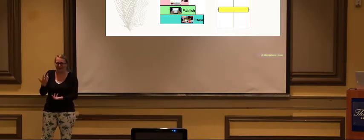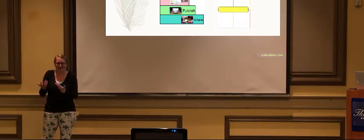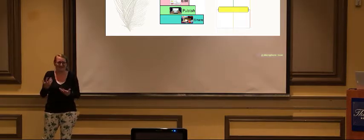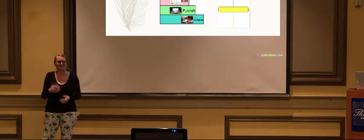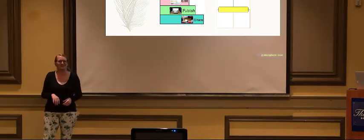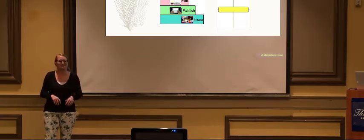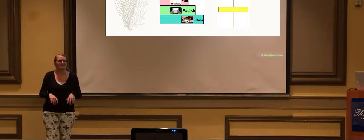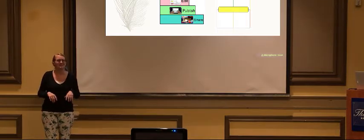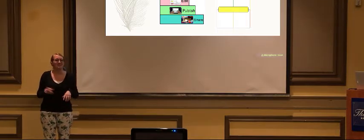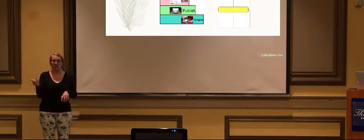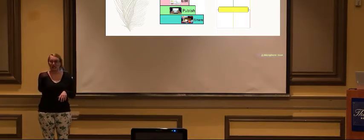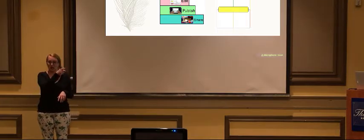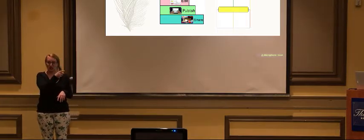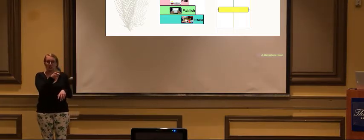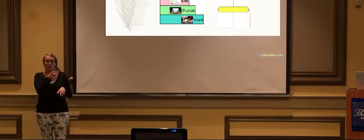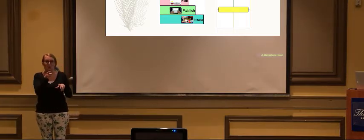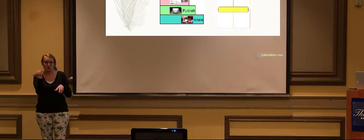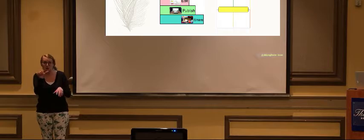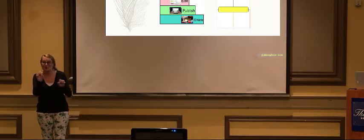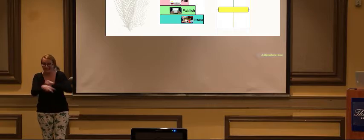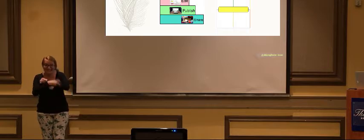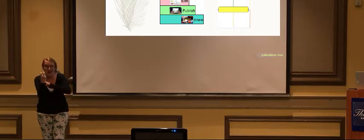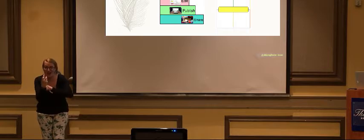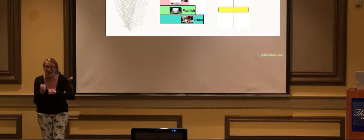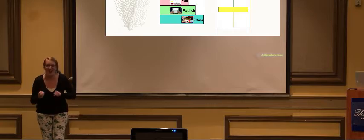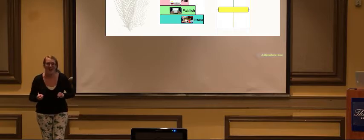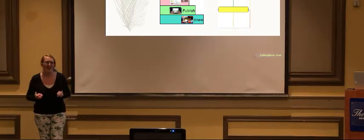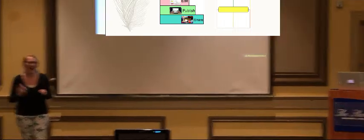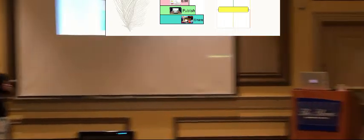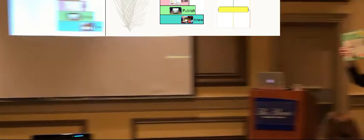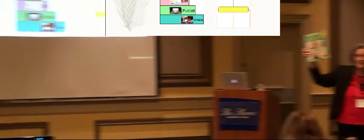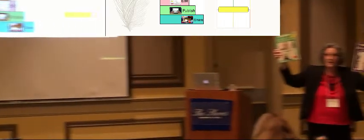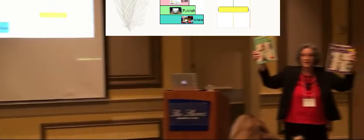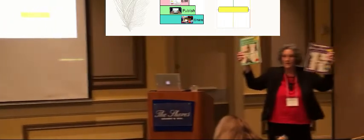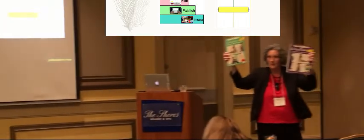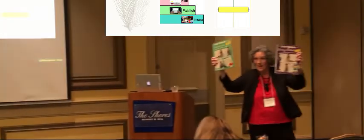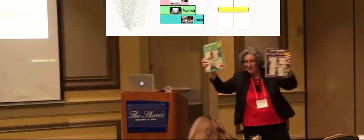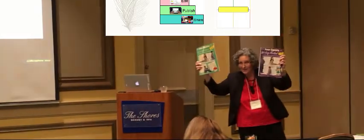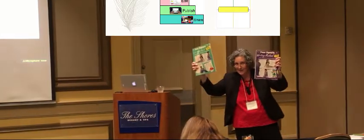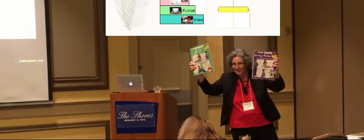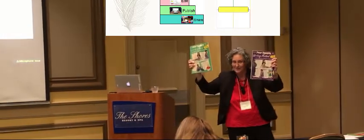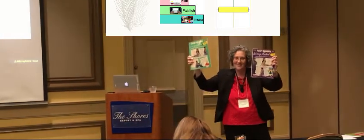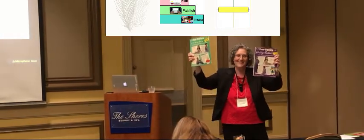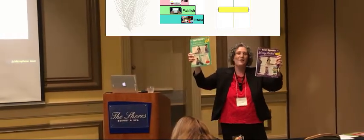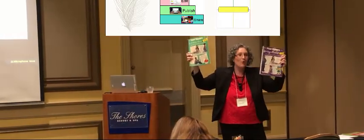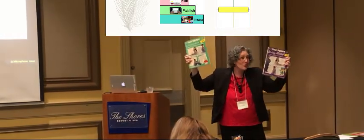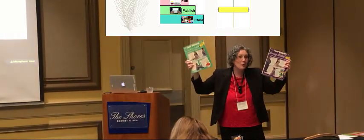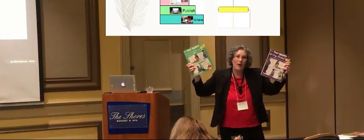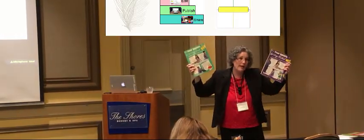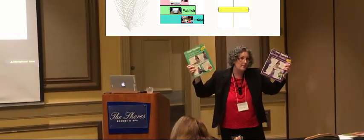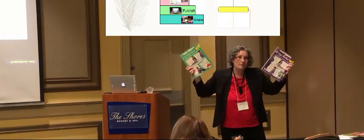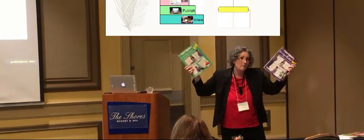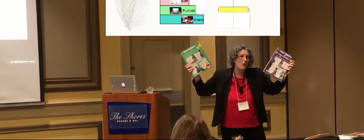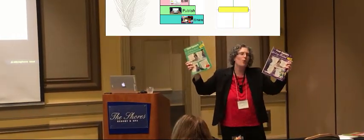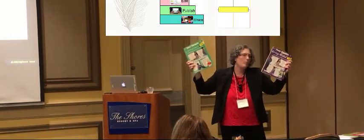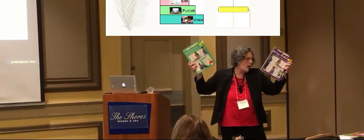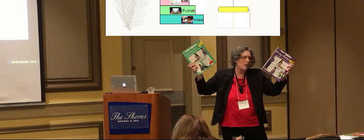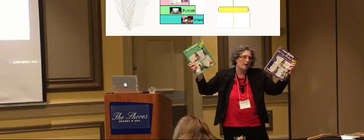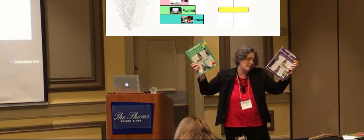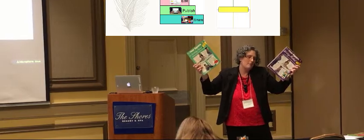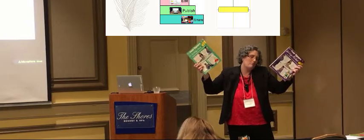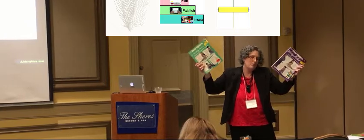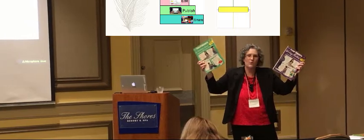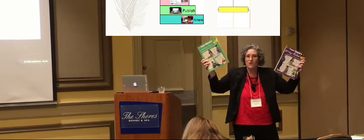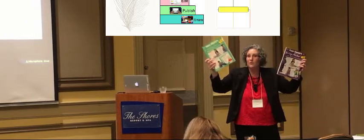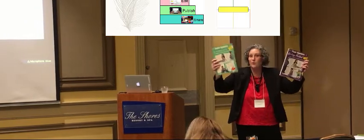you too can steal. All right, I encourage you to go and steal if anyone has this, or you can buy it or